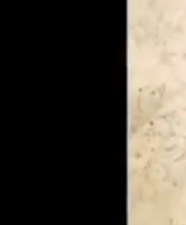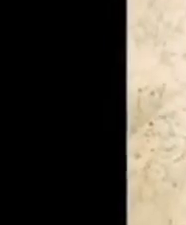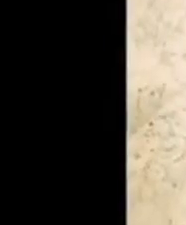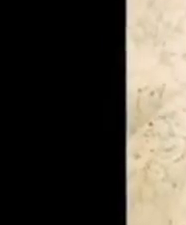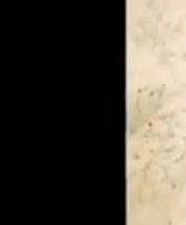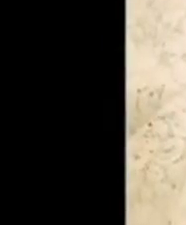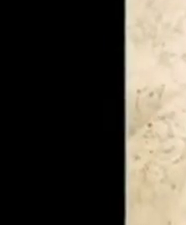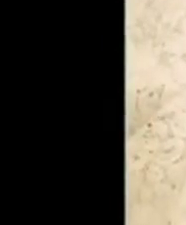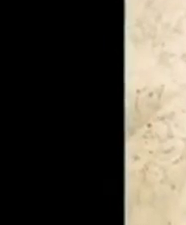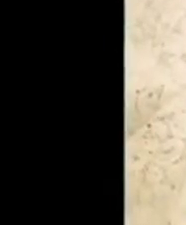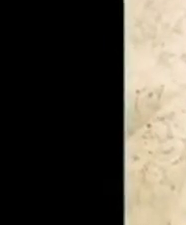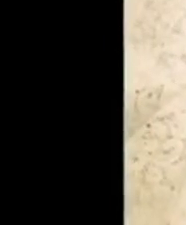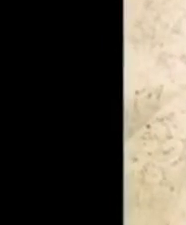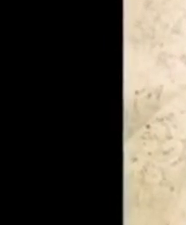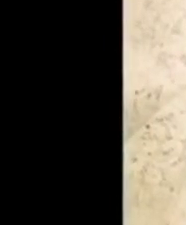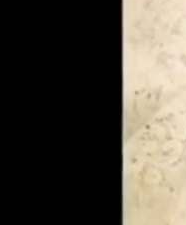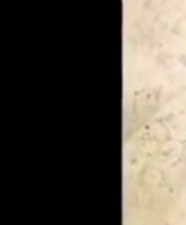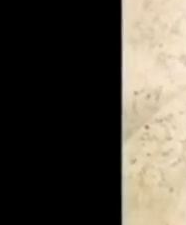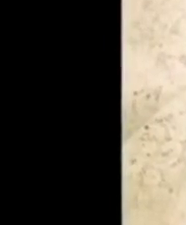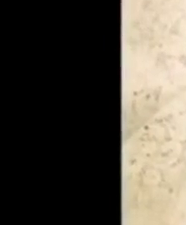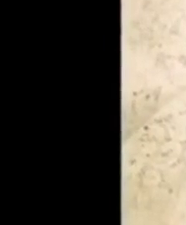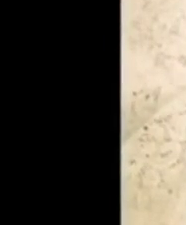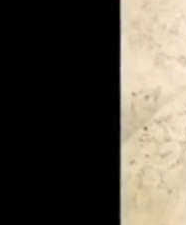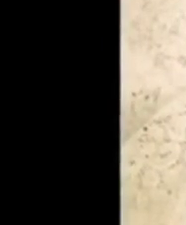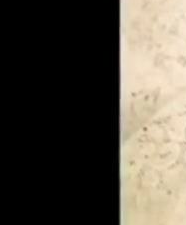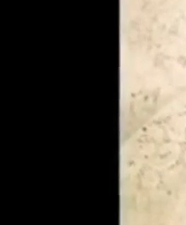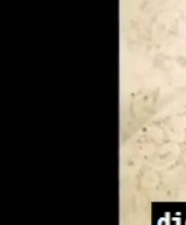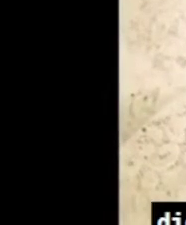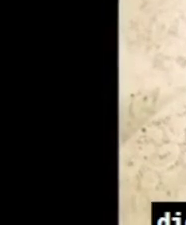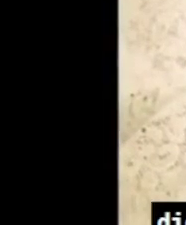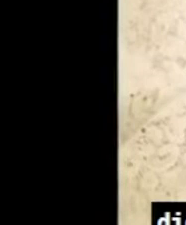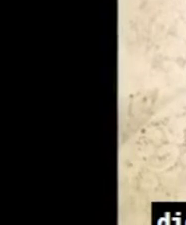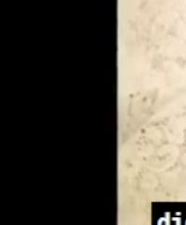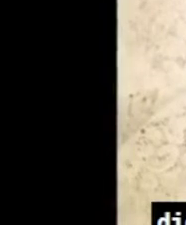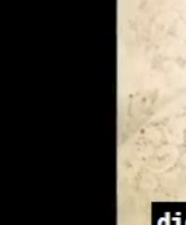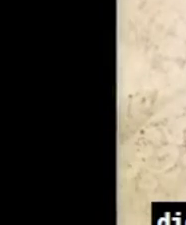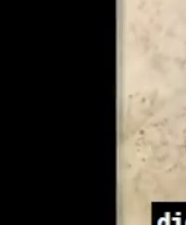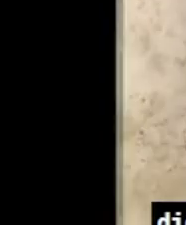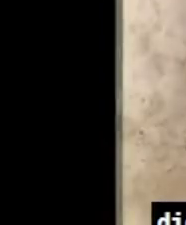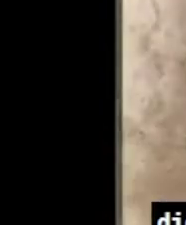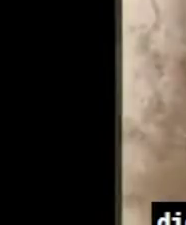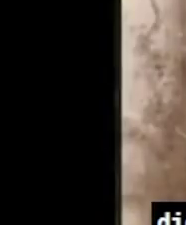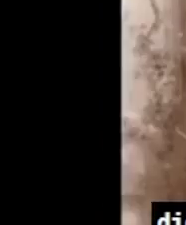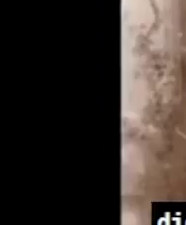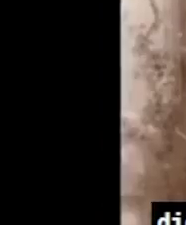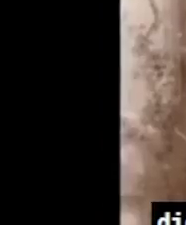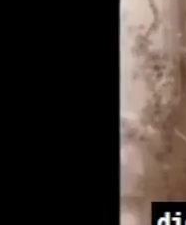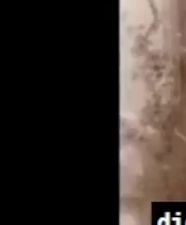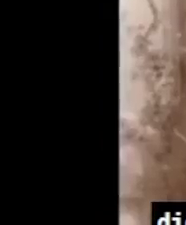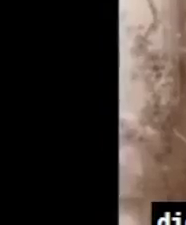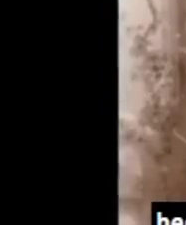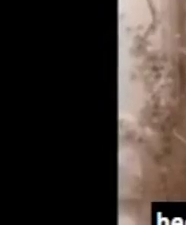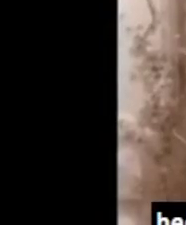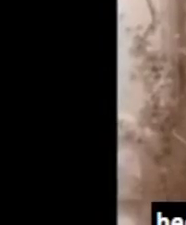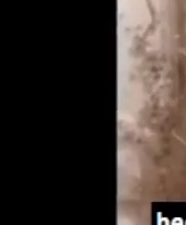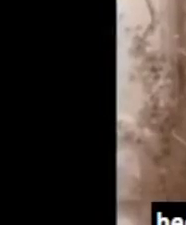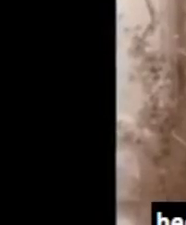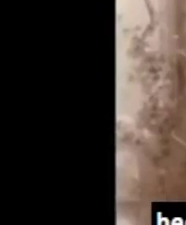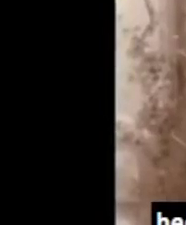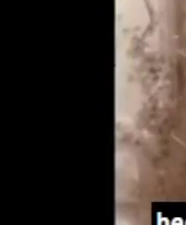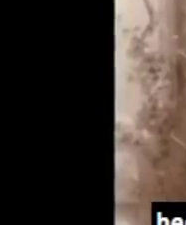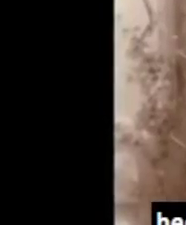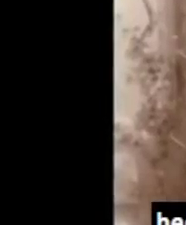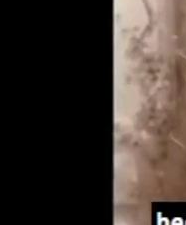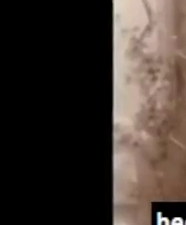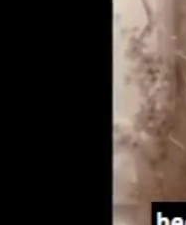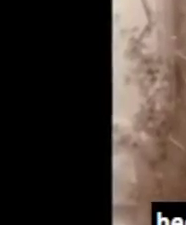His mother wasn't very well after he was born, so he went to live with them. And, of course, they didn't speak, so everybody thought he was a deaf-mute because he